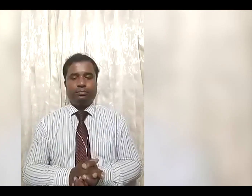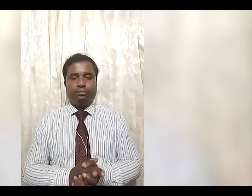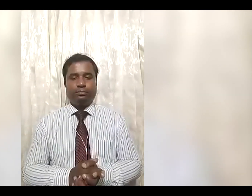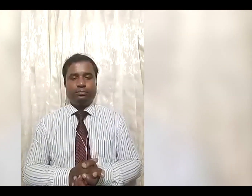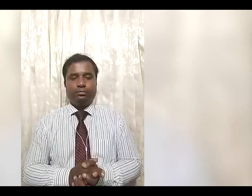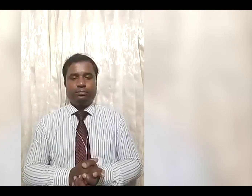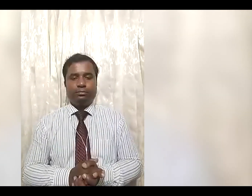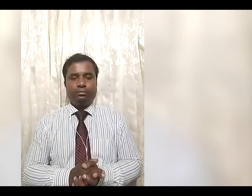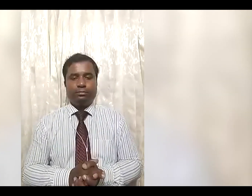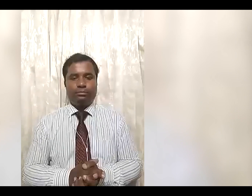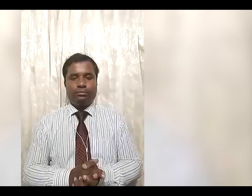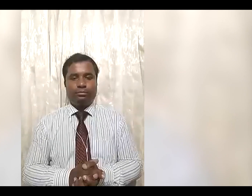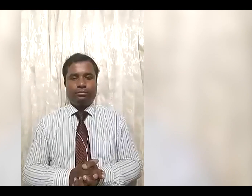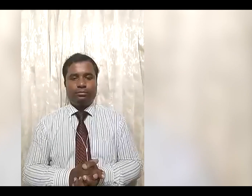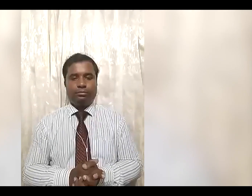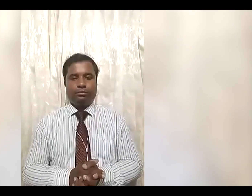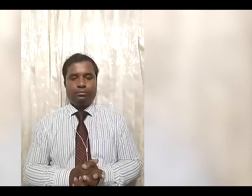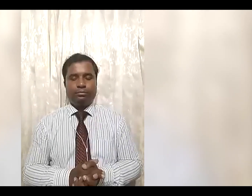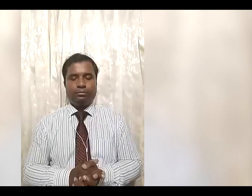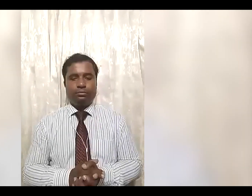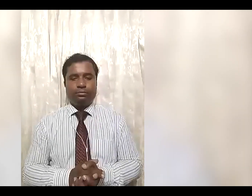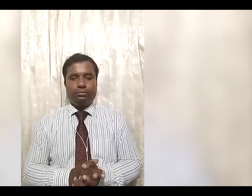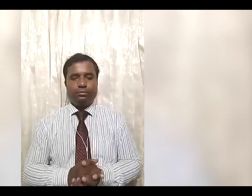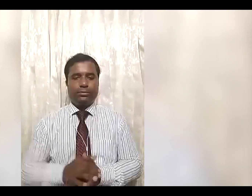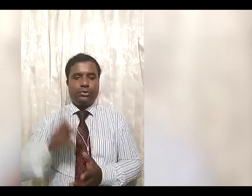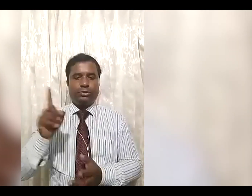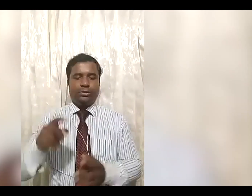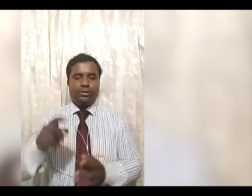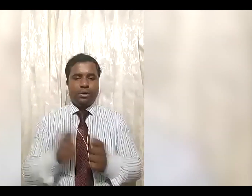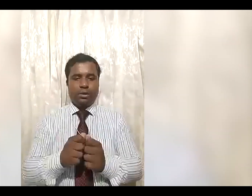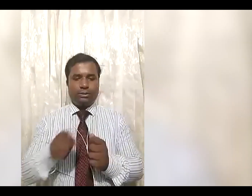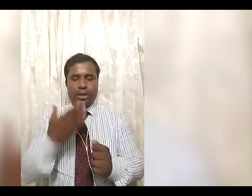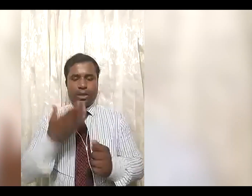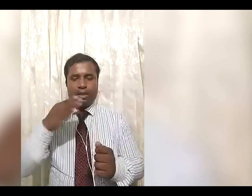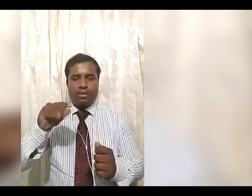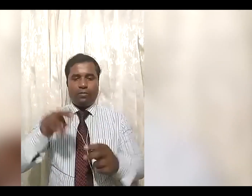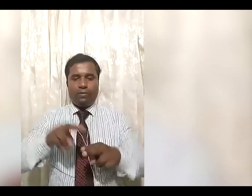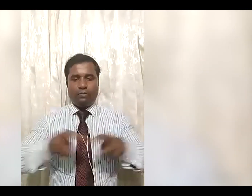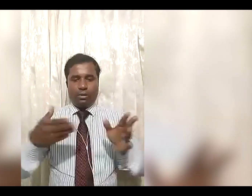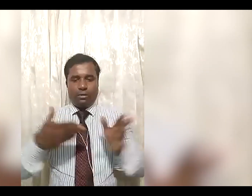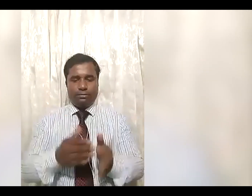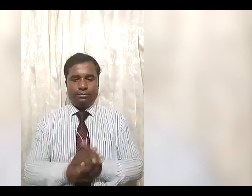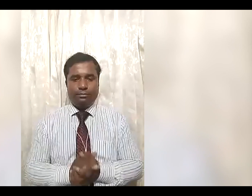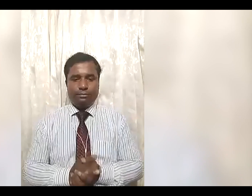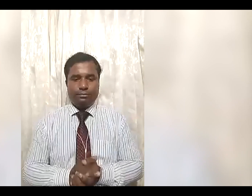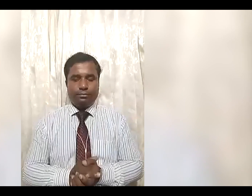in and among their peers and in the community. Thank you for your work.